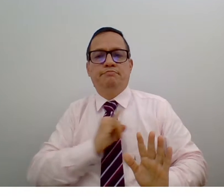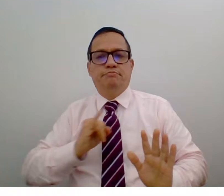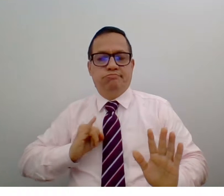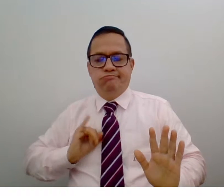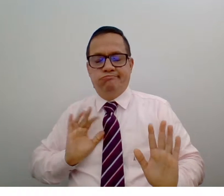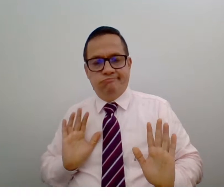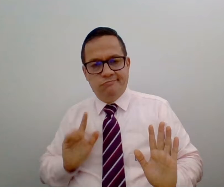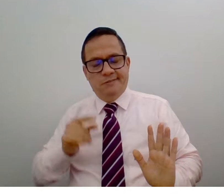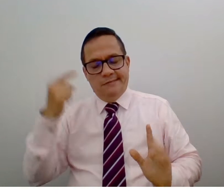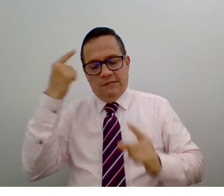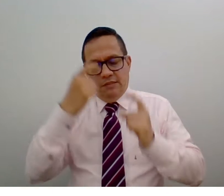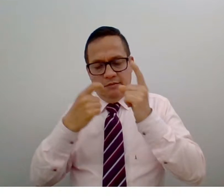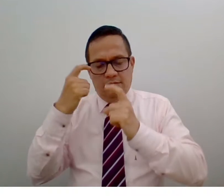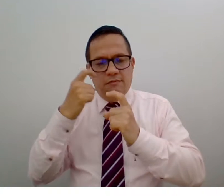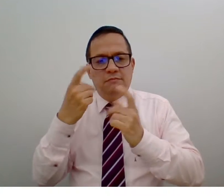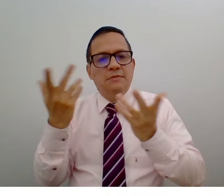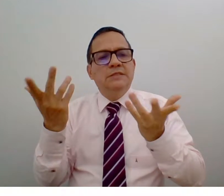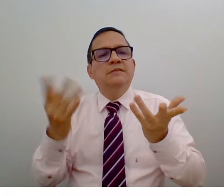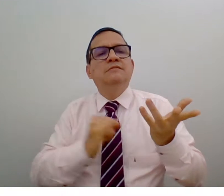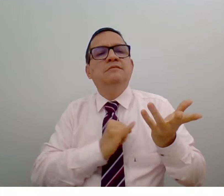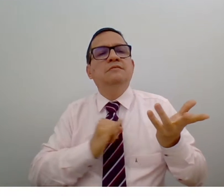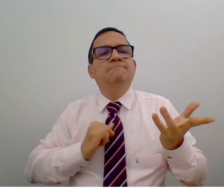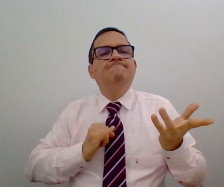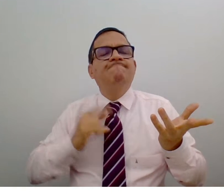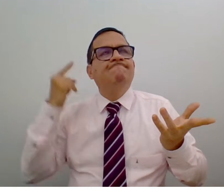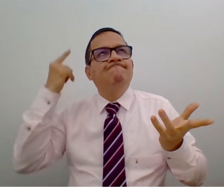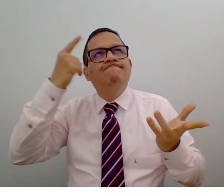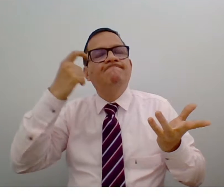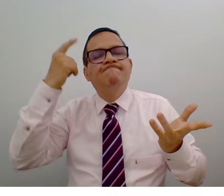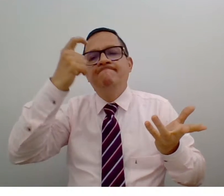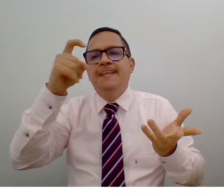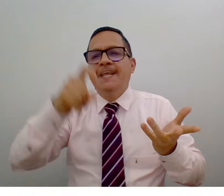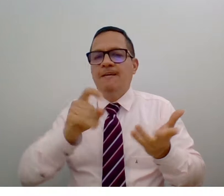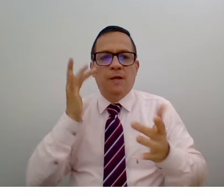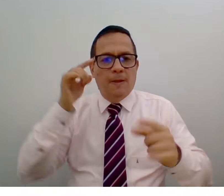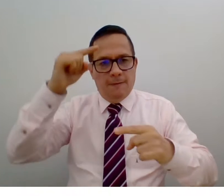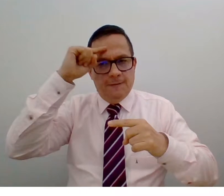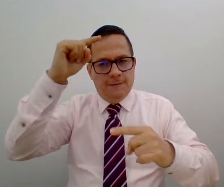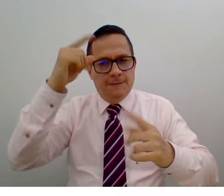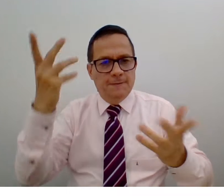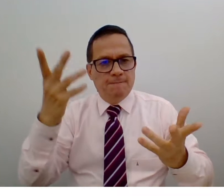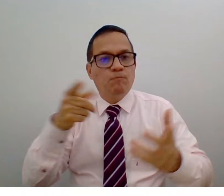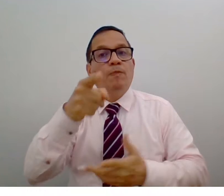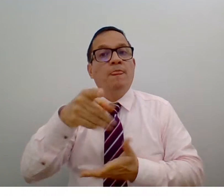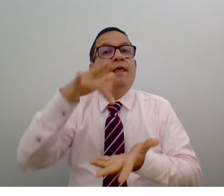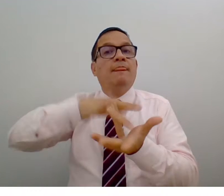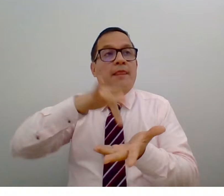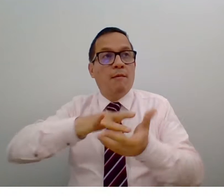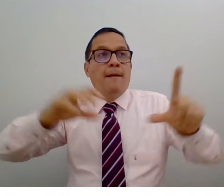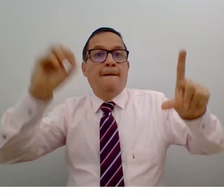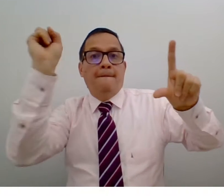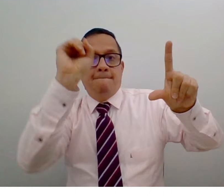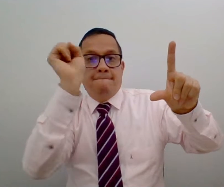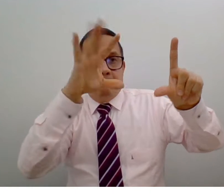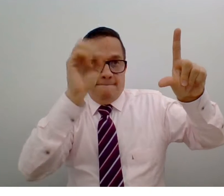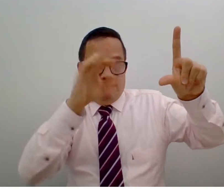evidences, consider the following. Each student must take part in the forum within the date established